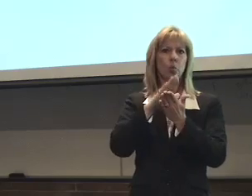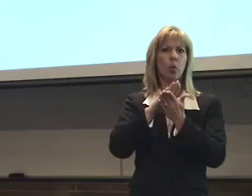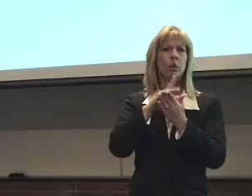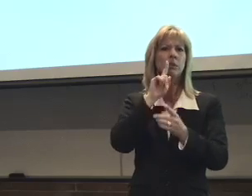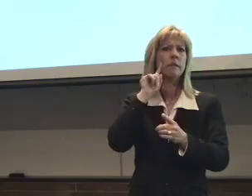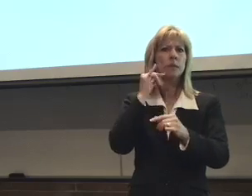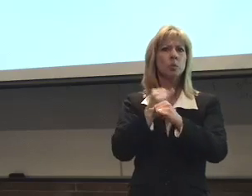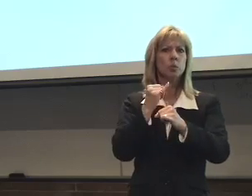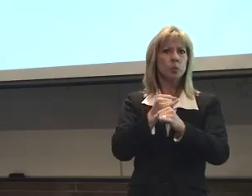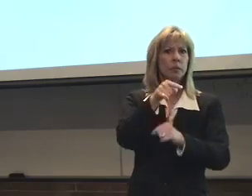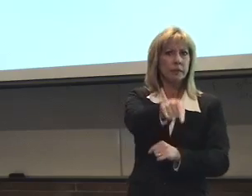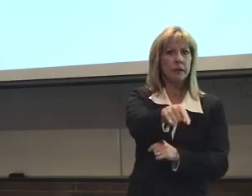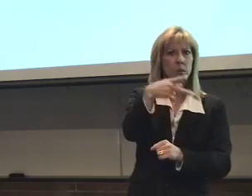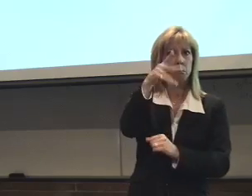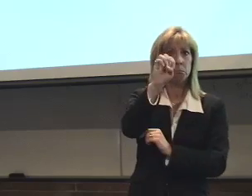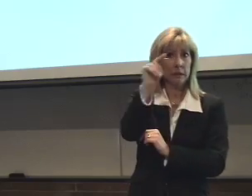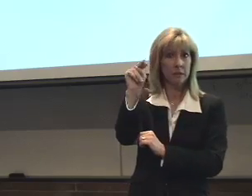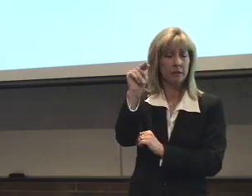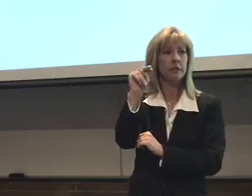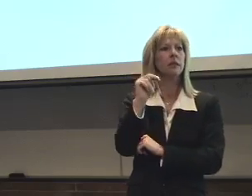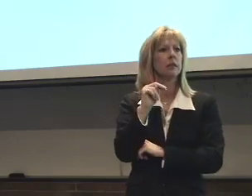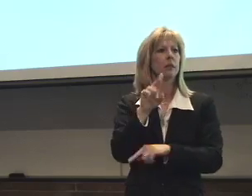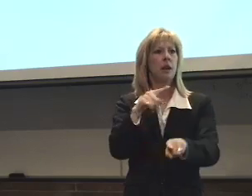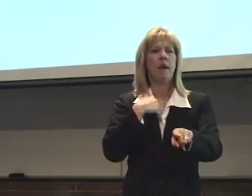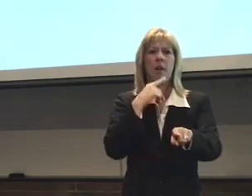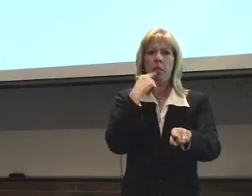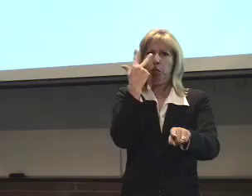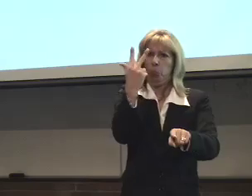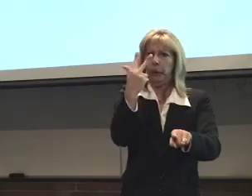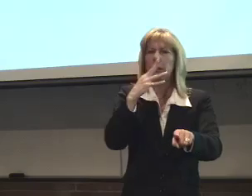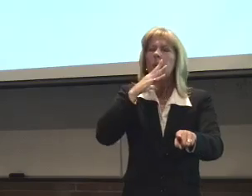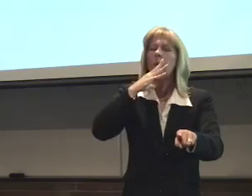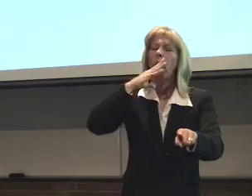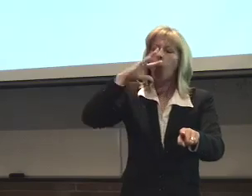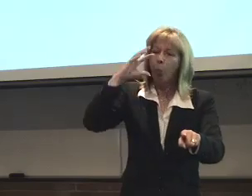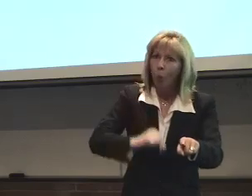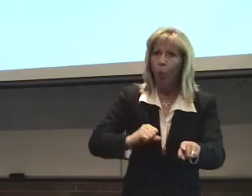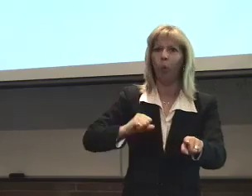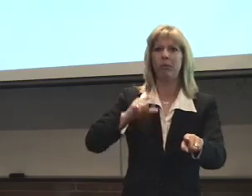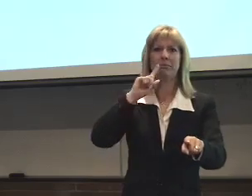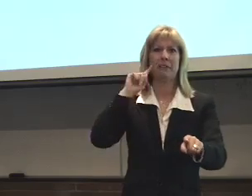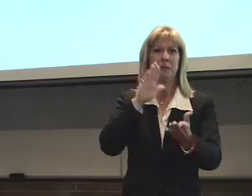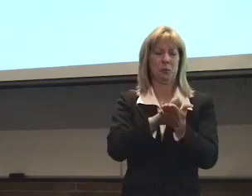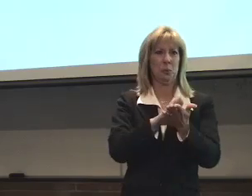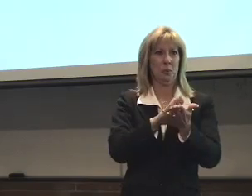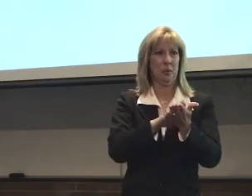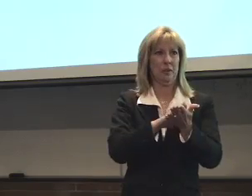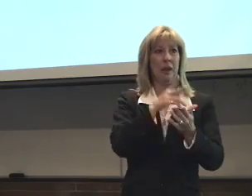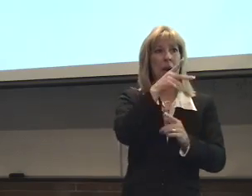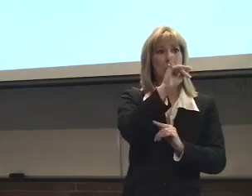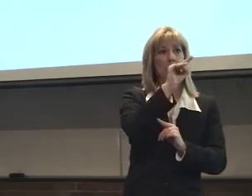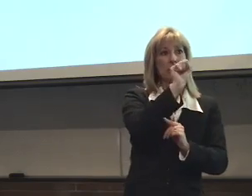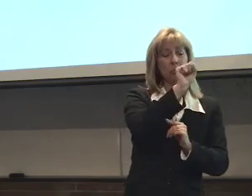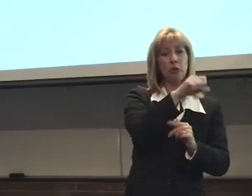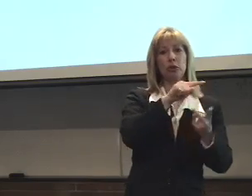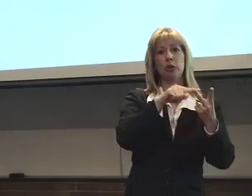United States that has 3 very old deaf schools in it. One in Pittsburgh, one in Philadelphia, and one in Scranton.